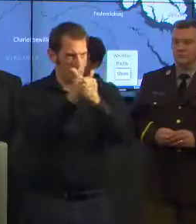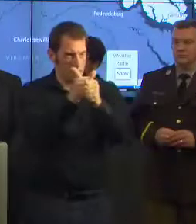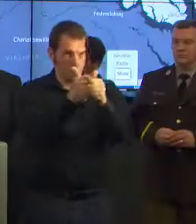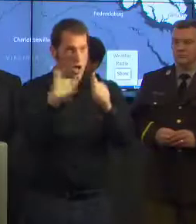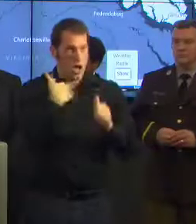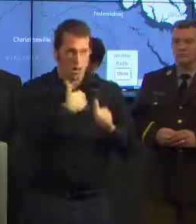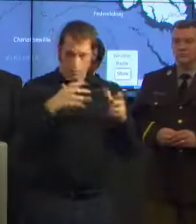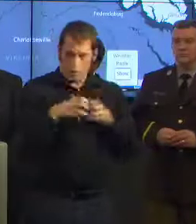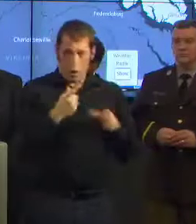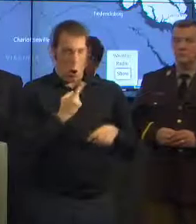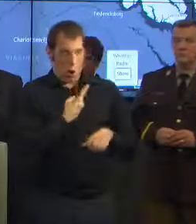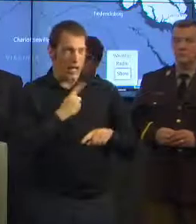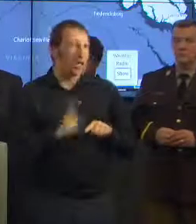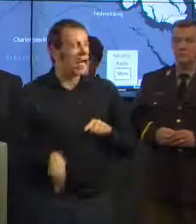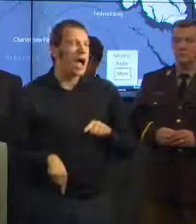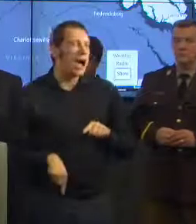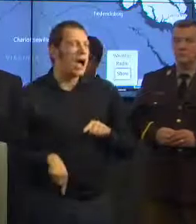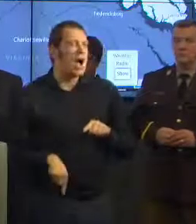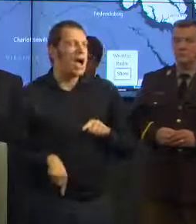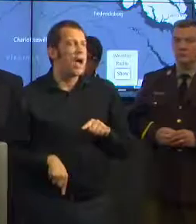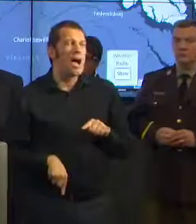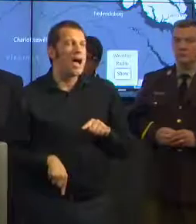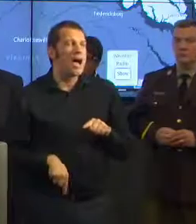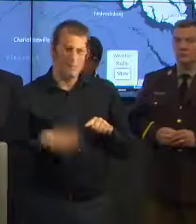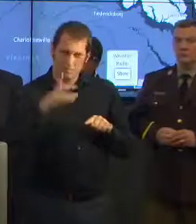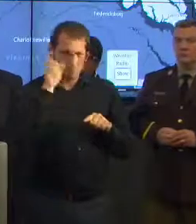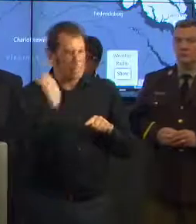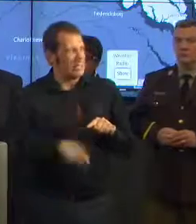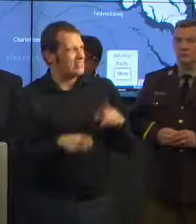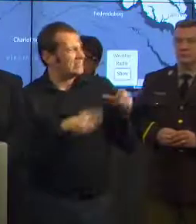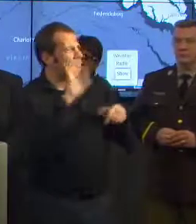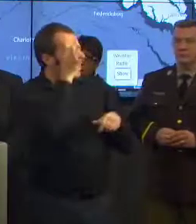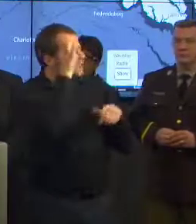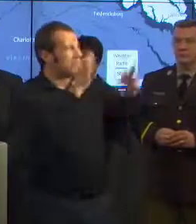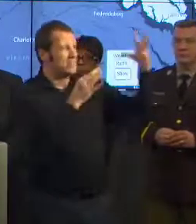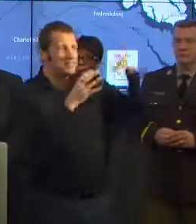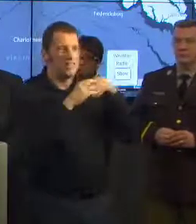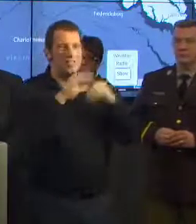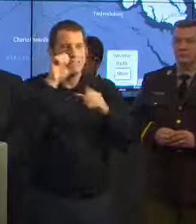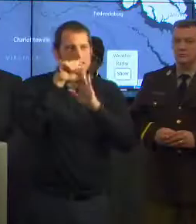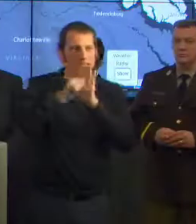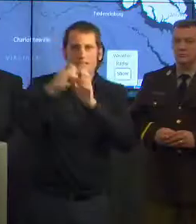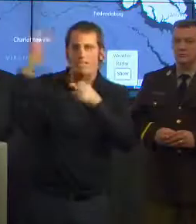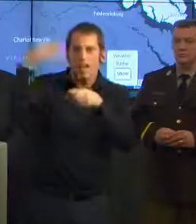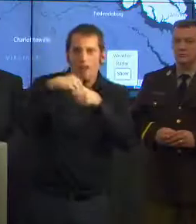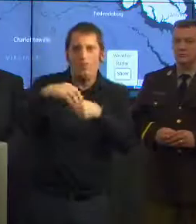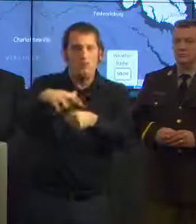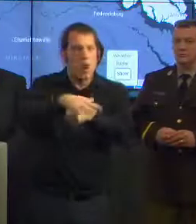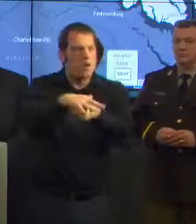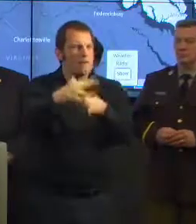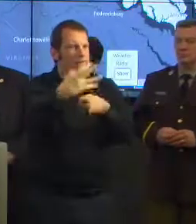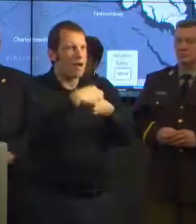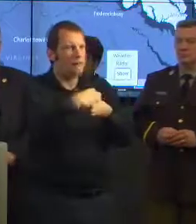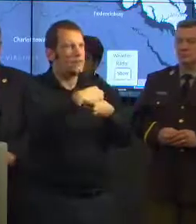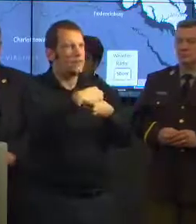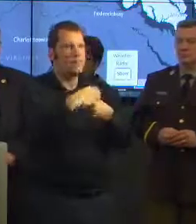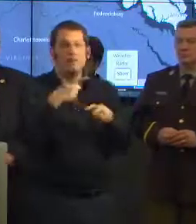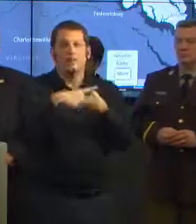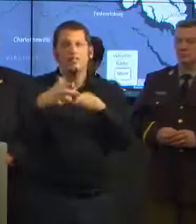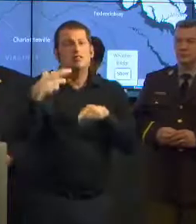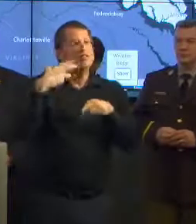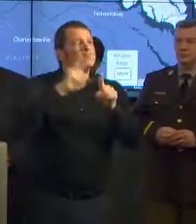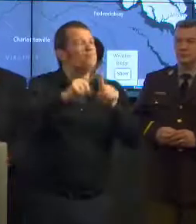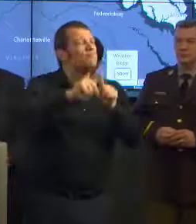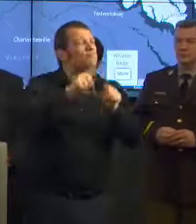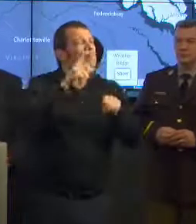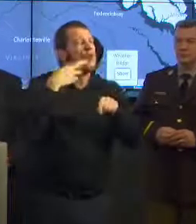levels, as well as the private sector and community leaders, faith-based leaders, and even